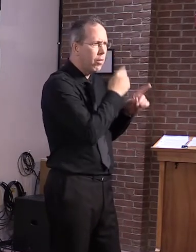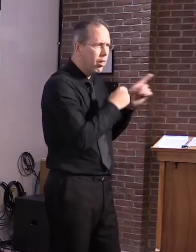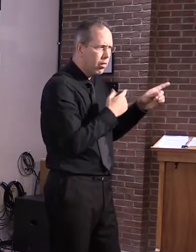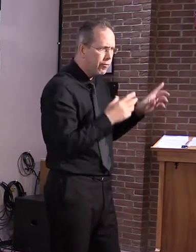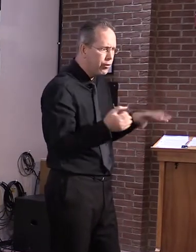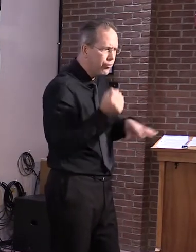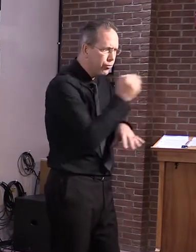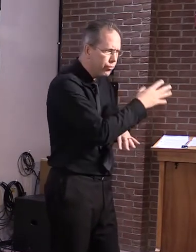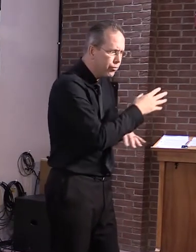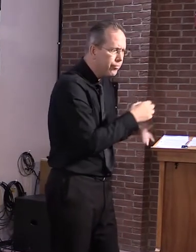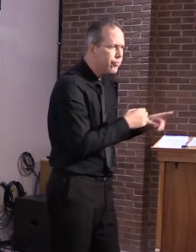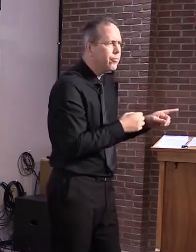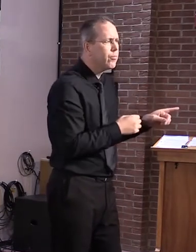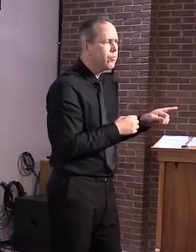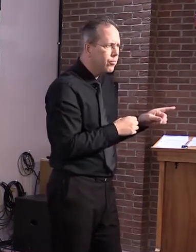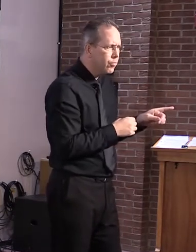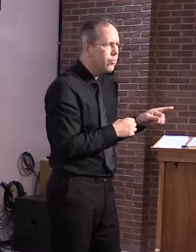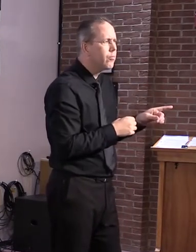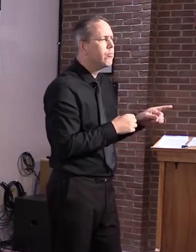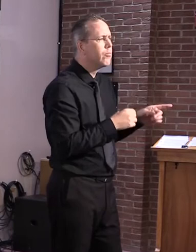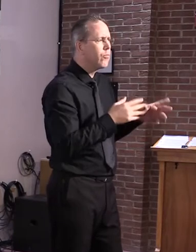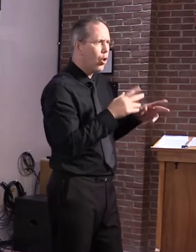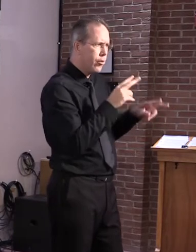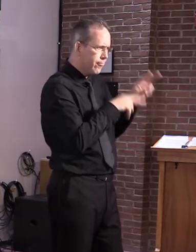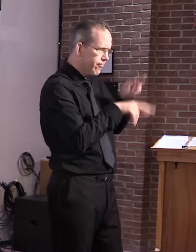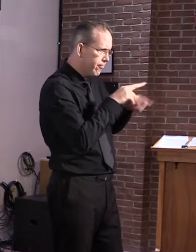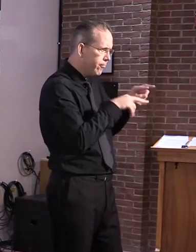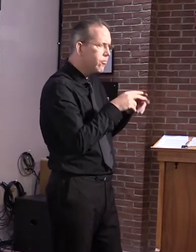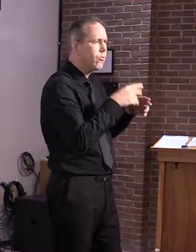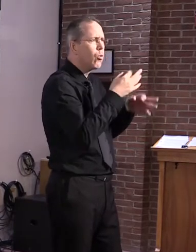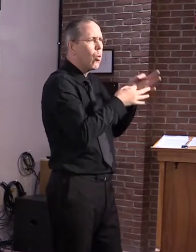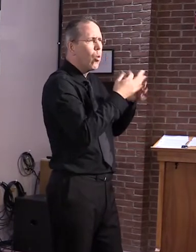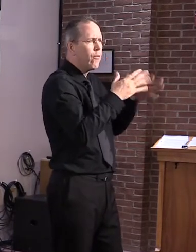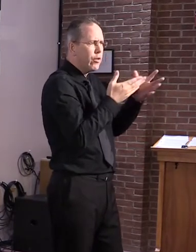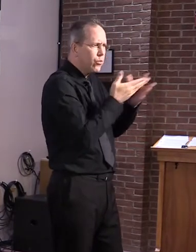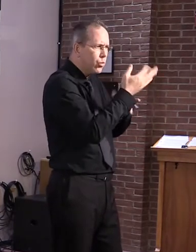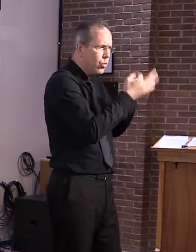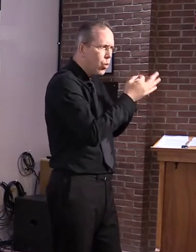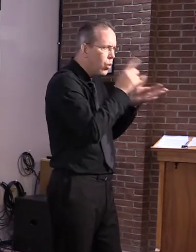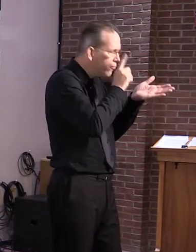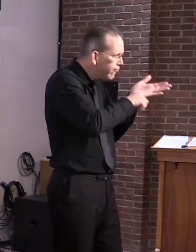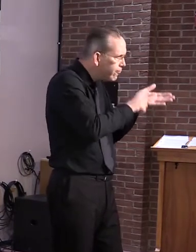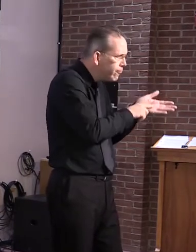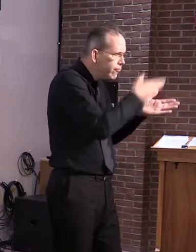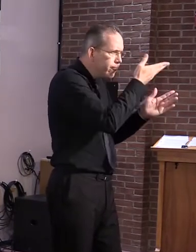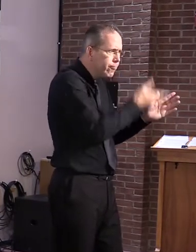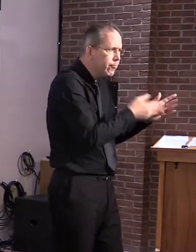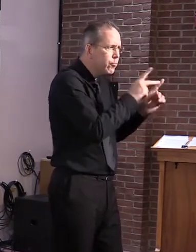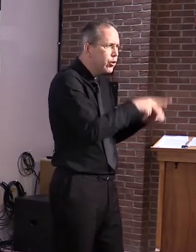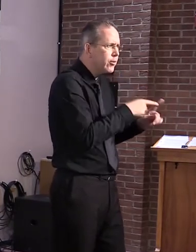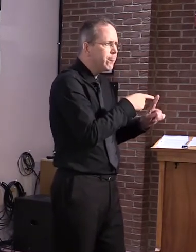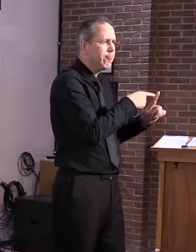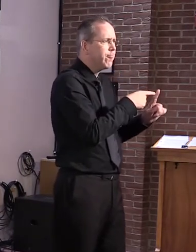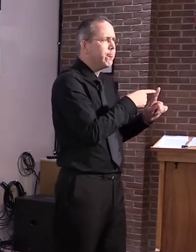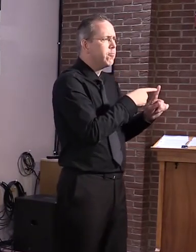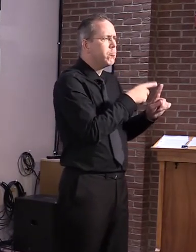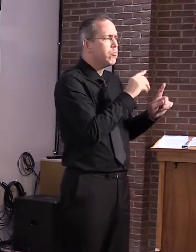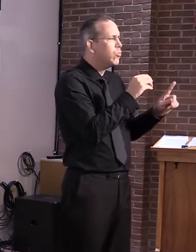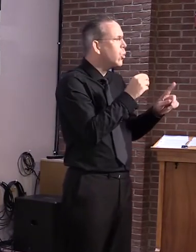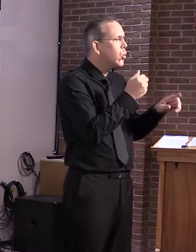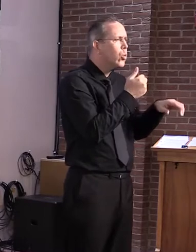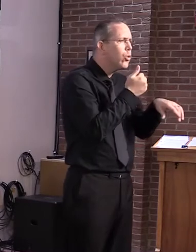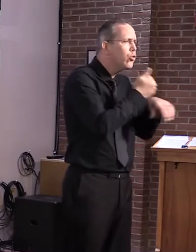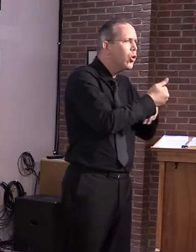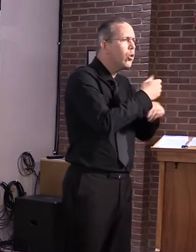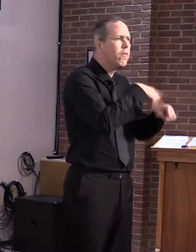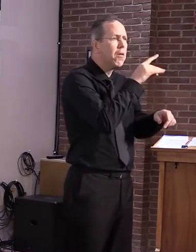court dismisses all charges, our connection with the individual is severed at that time. The person